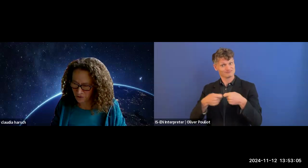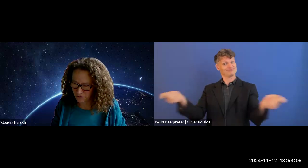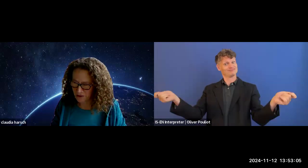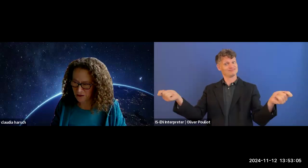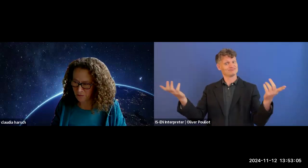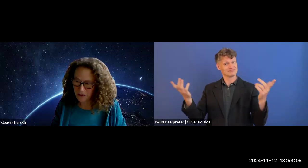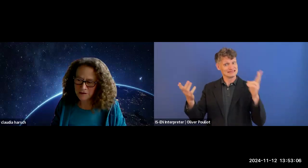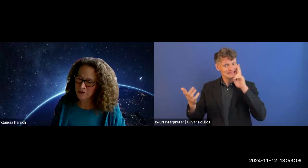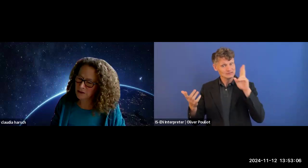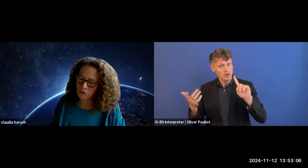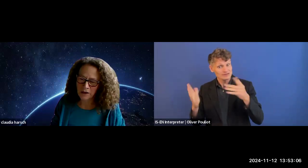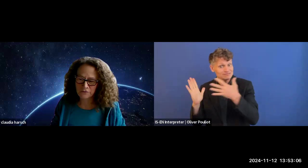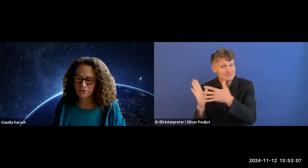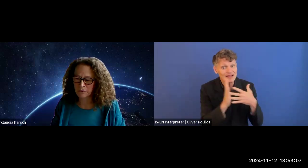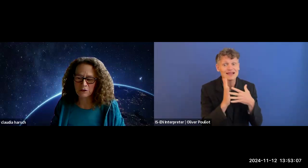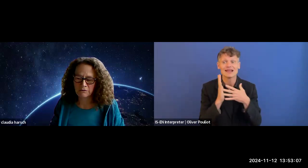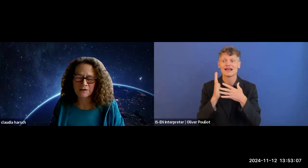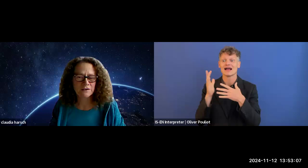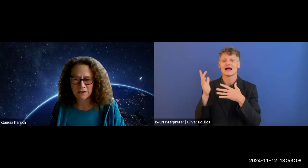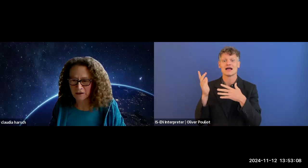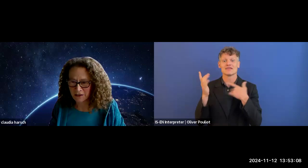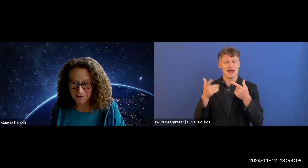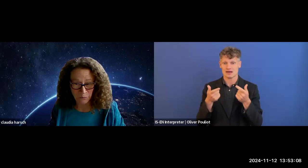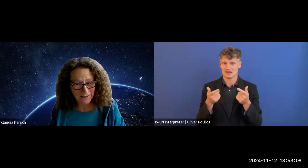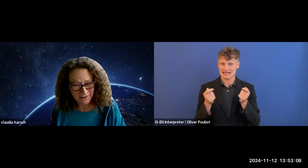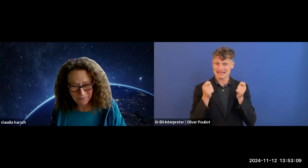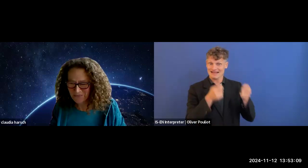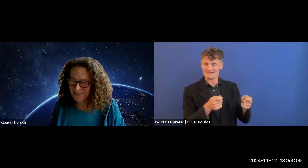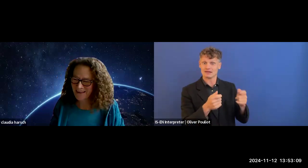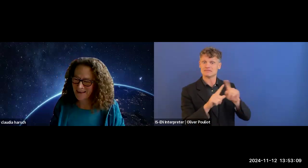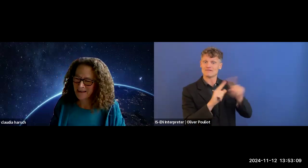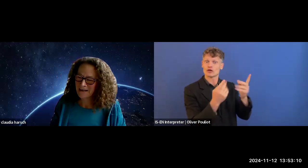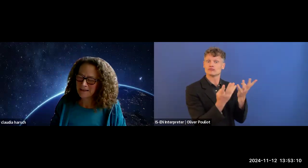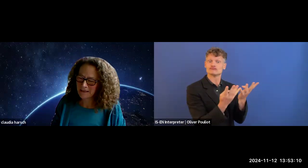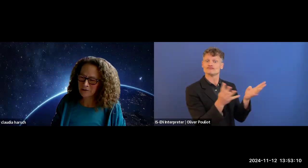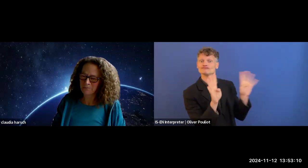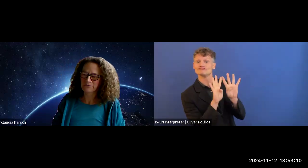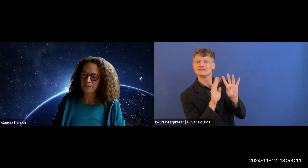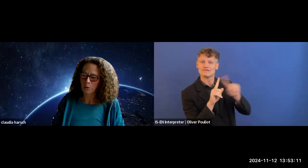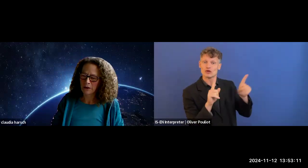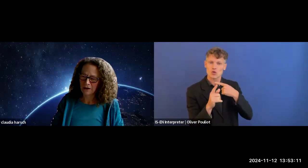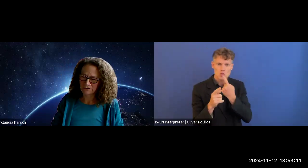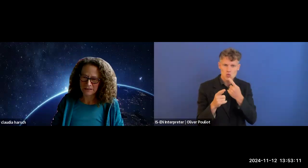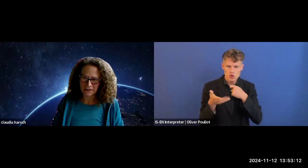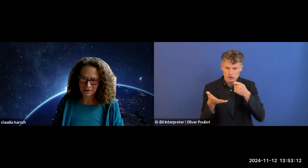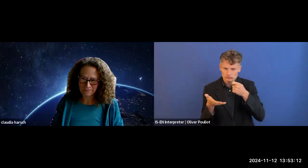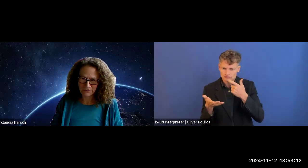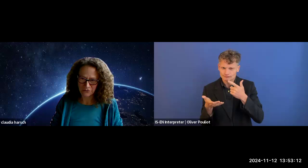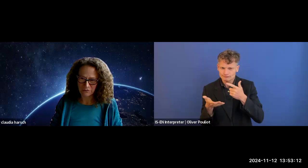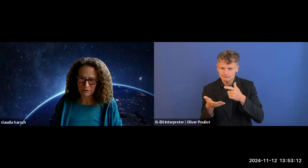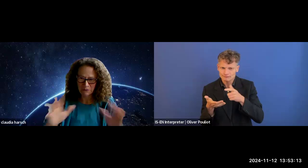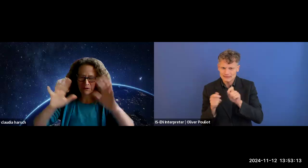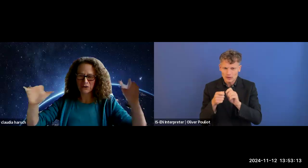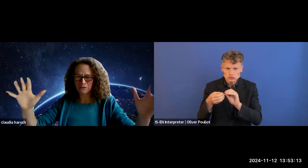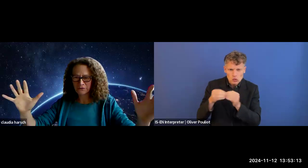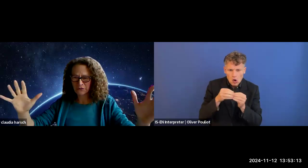different from those in the pilot study, you have to familiarize and standardize them again. And then we have the data.